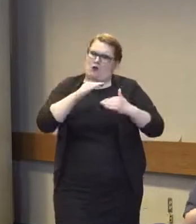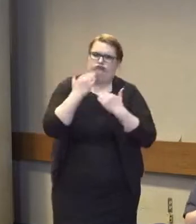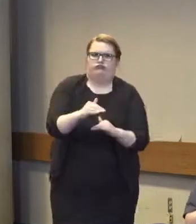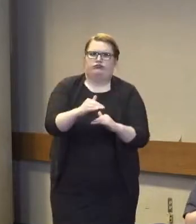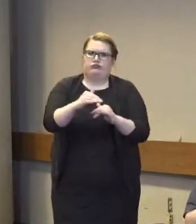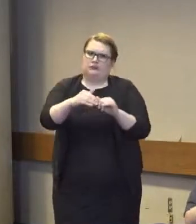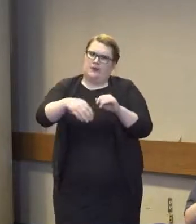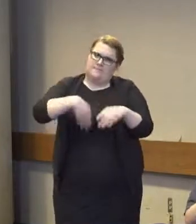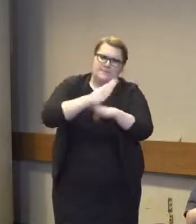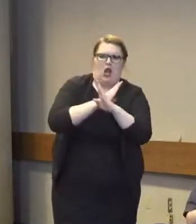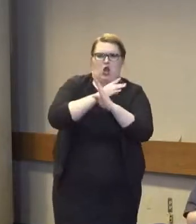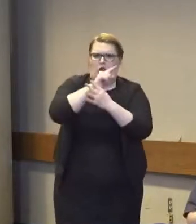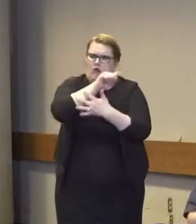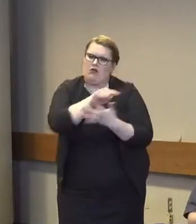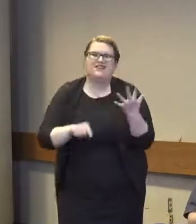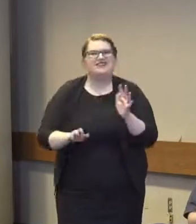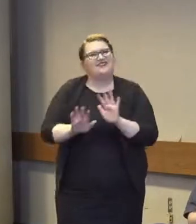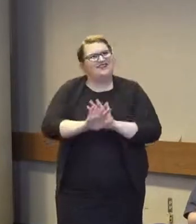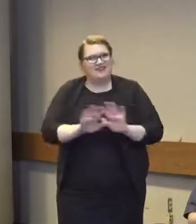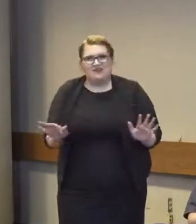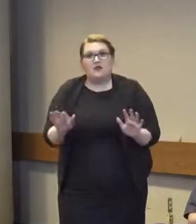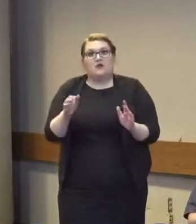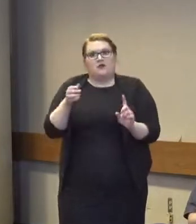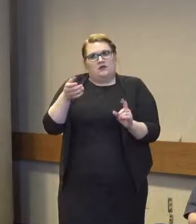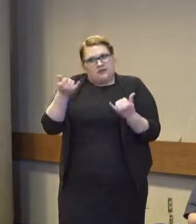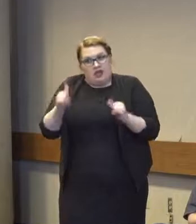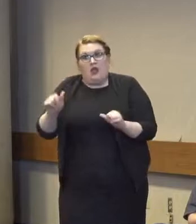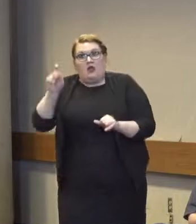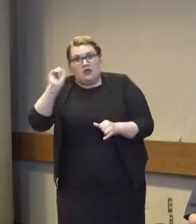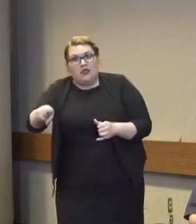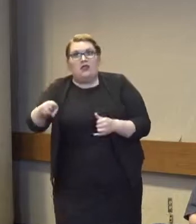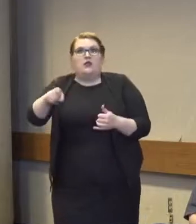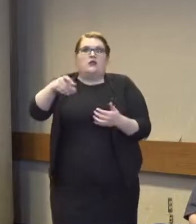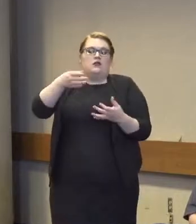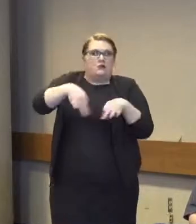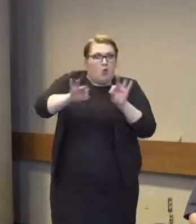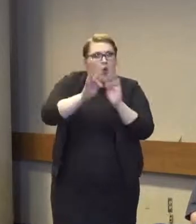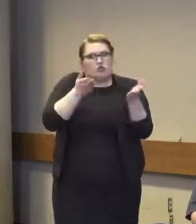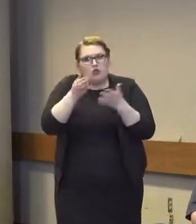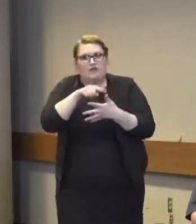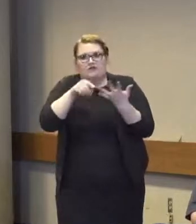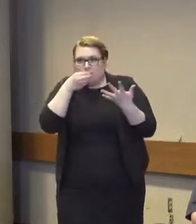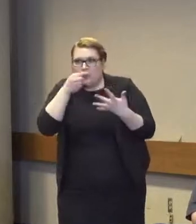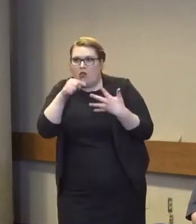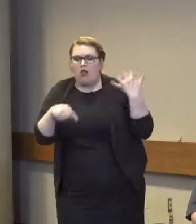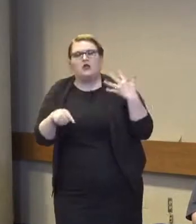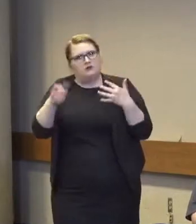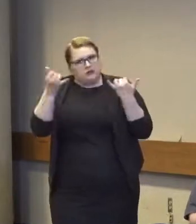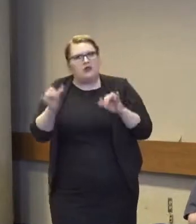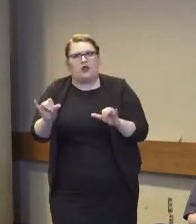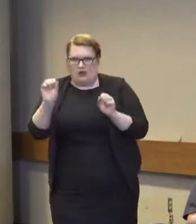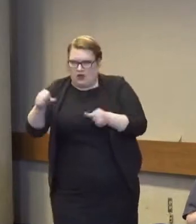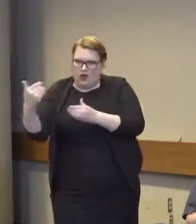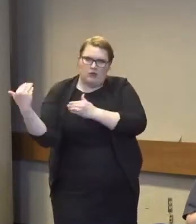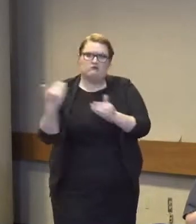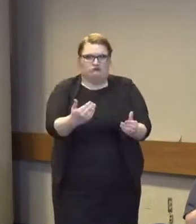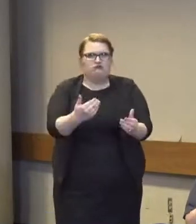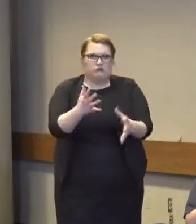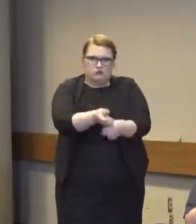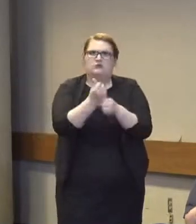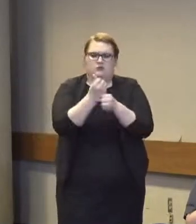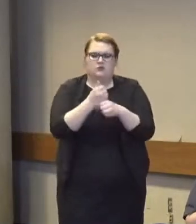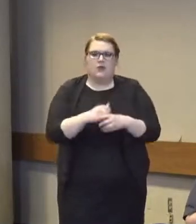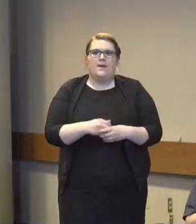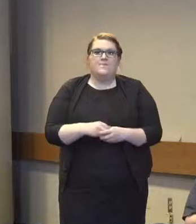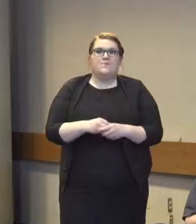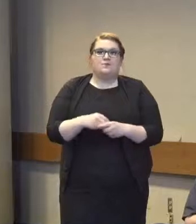barrier in any way to your ability or your necessity to access key services. And so that should not, we